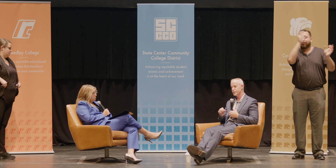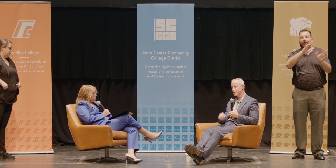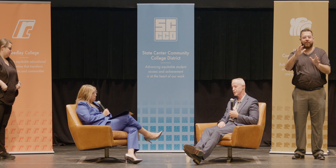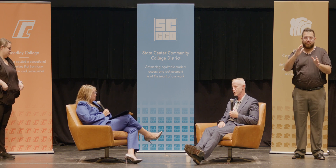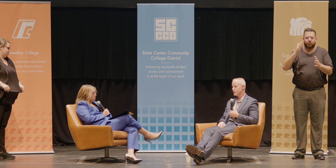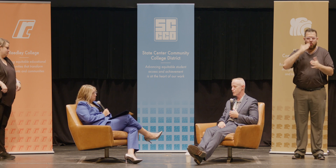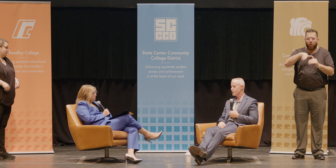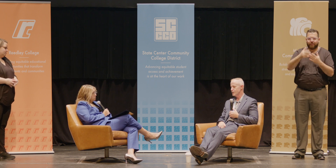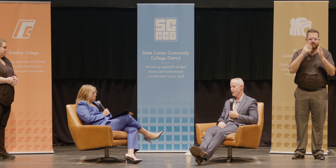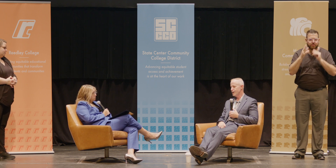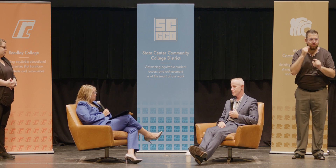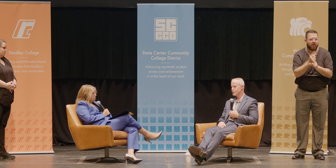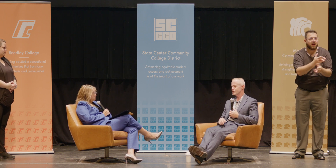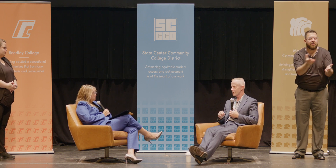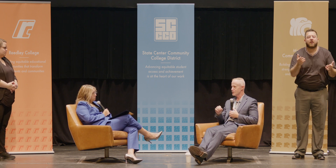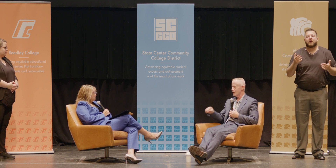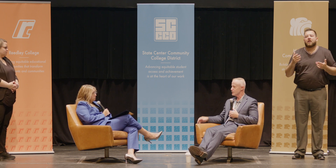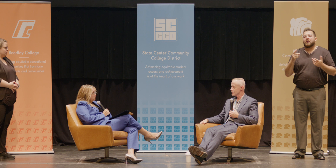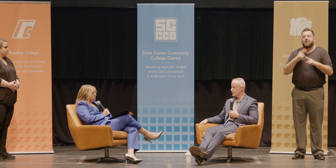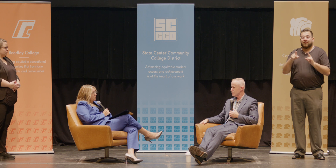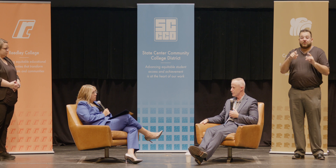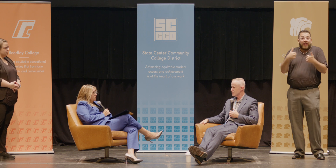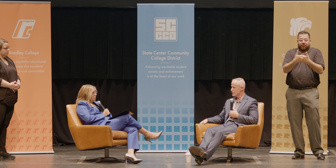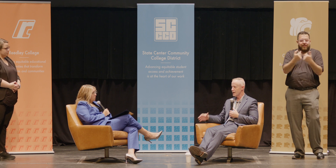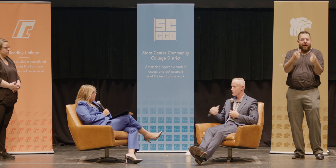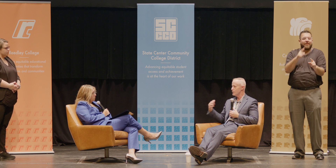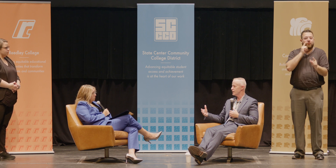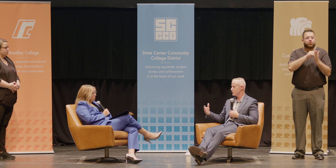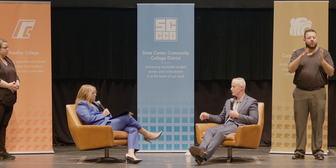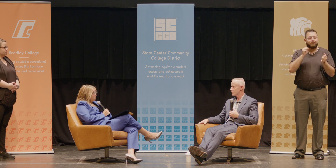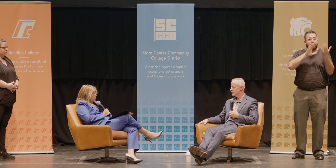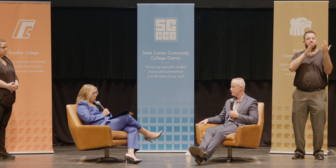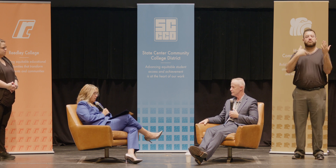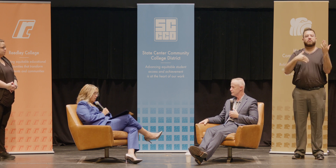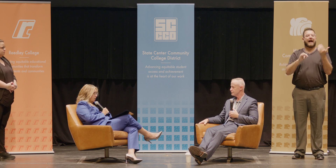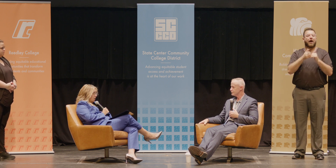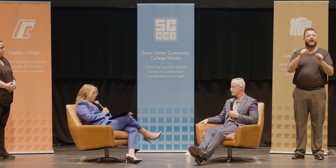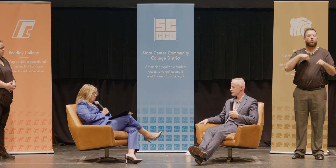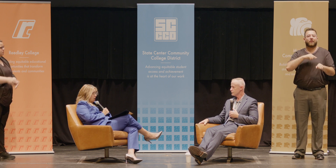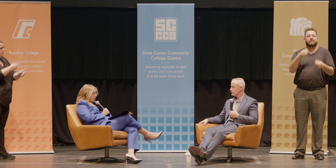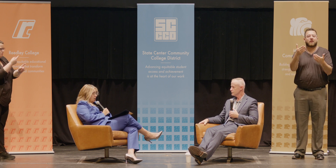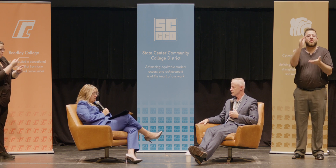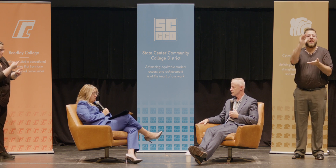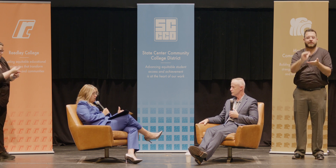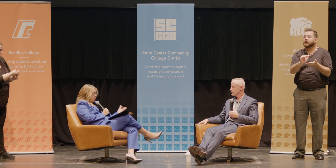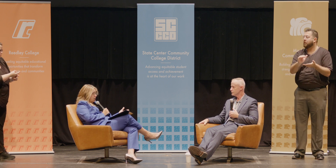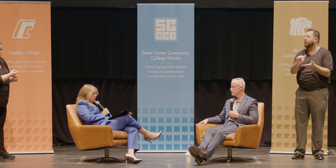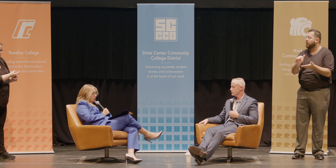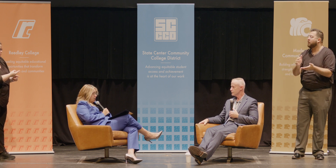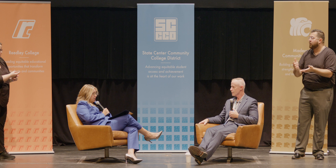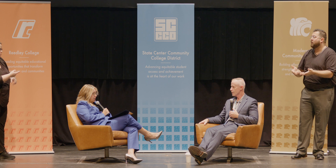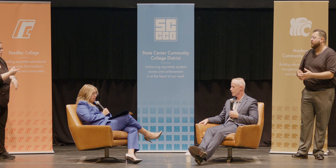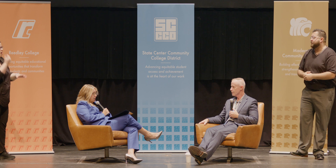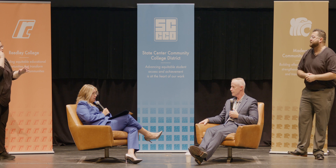But with the folks that we work with, there's just a lot of challenges that they've been faced with, and how do we best serve them? Right. And I know we